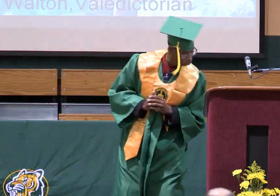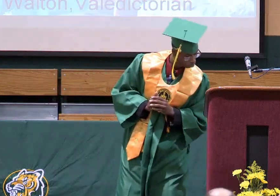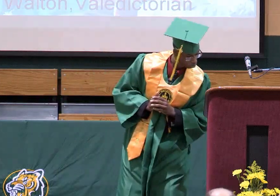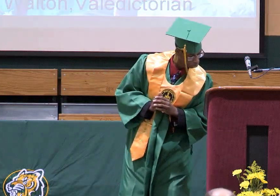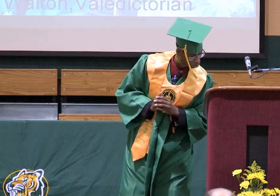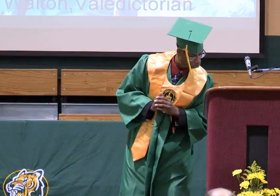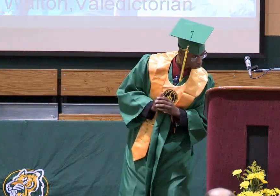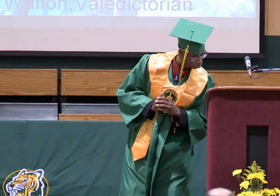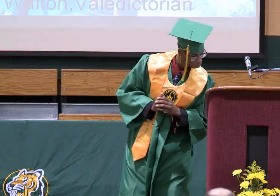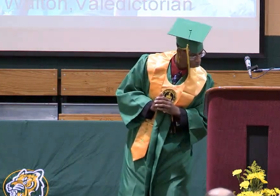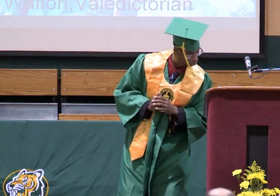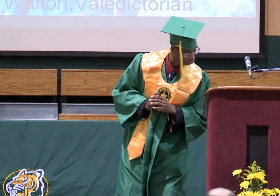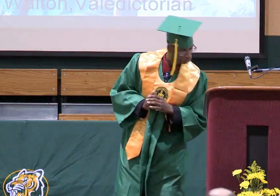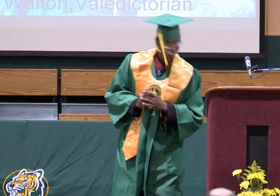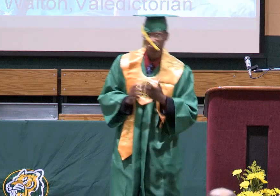to be involved in sports.